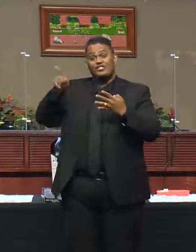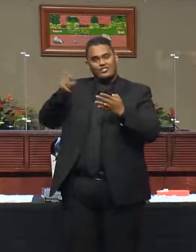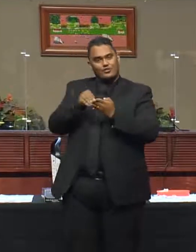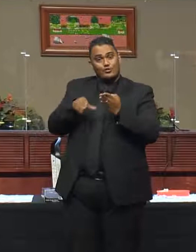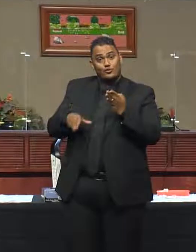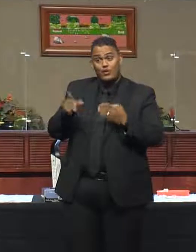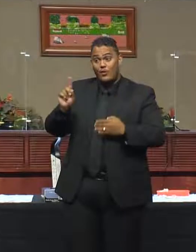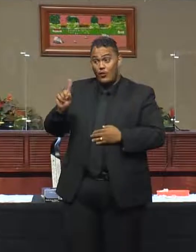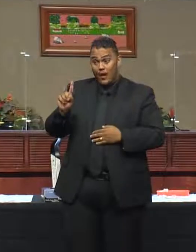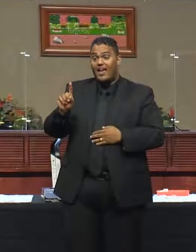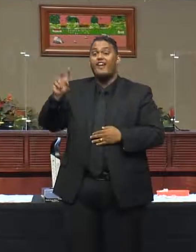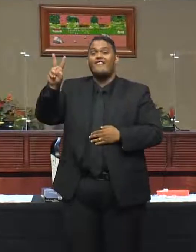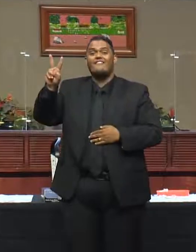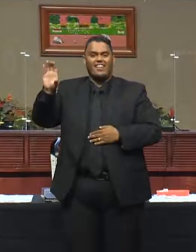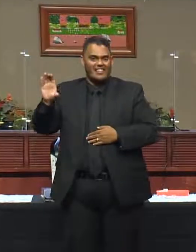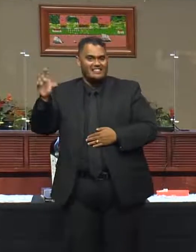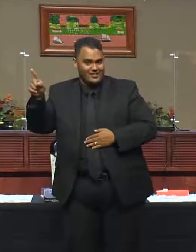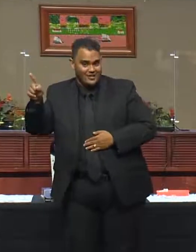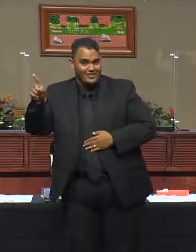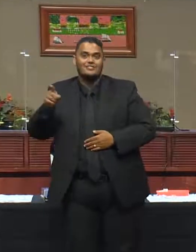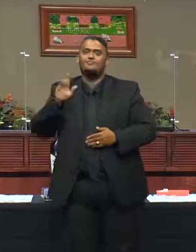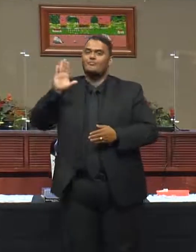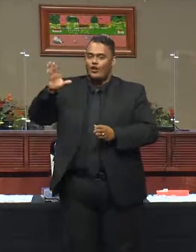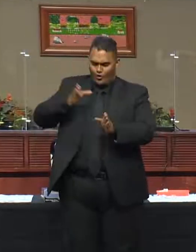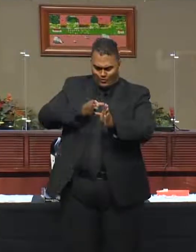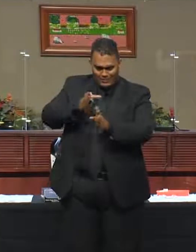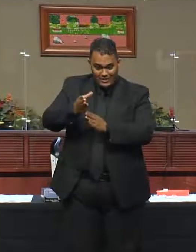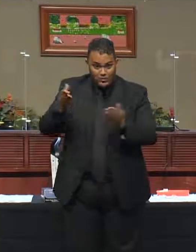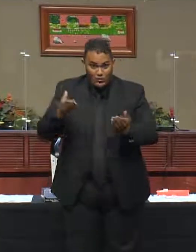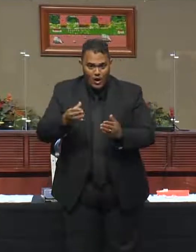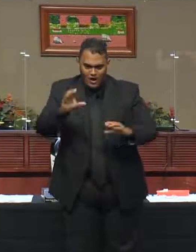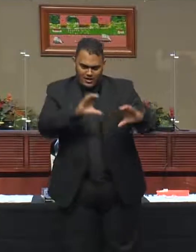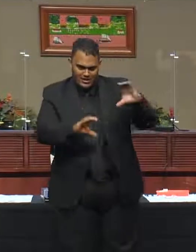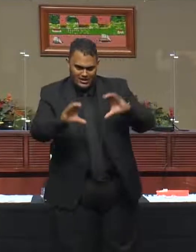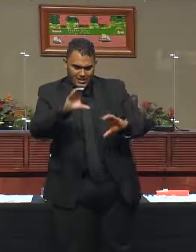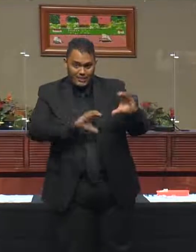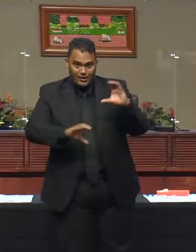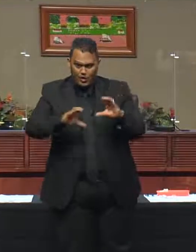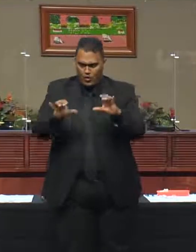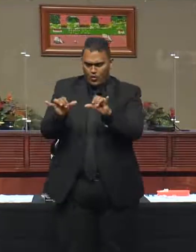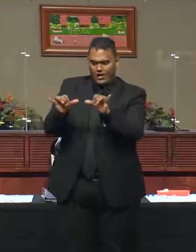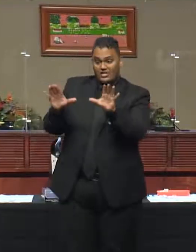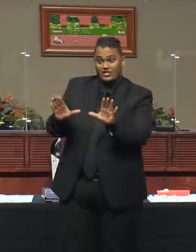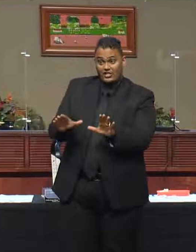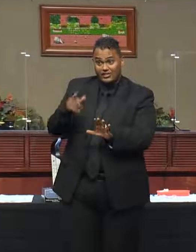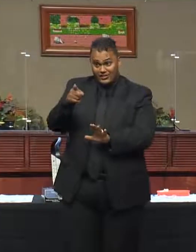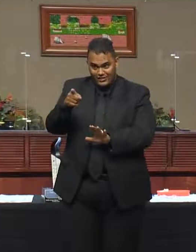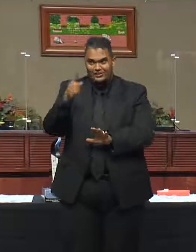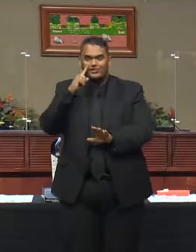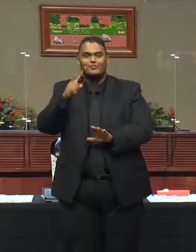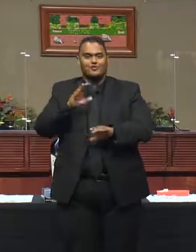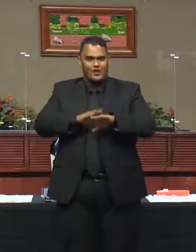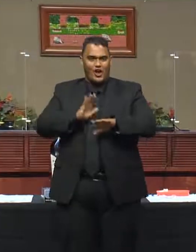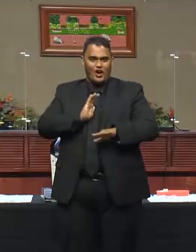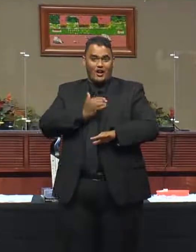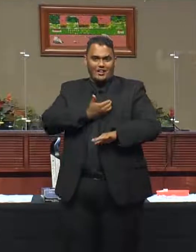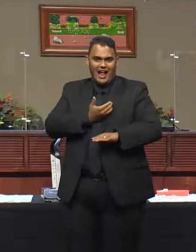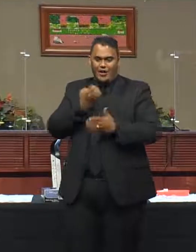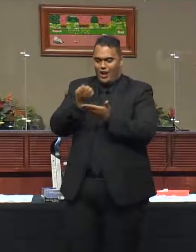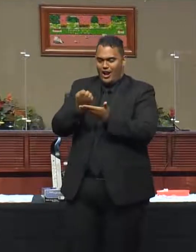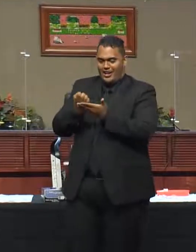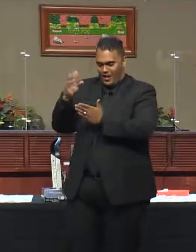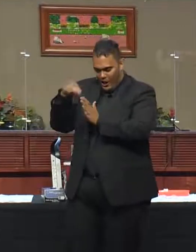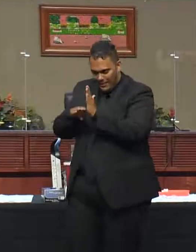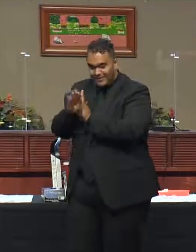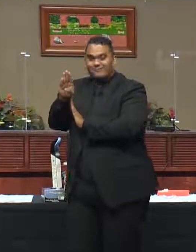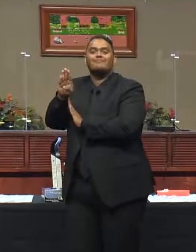engineering. Esther served on my COVID-19 Economic Recovery Task Force. She is getting the